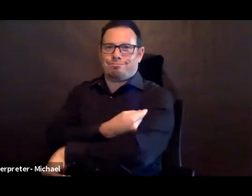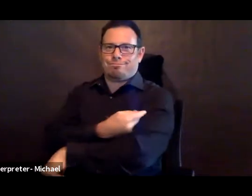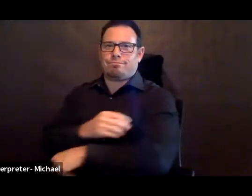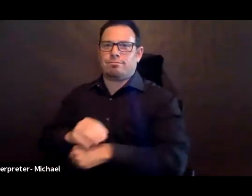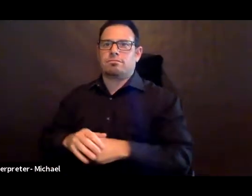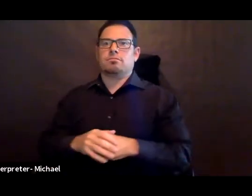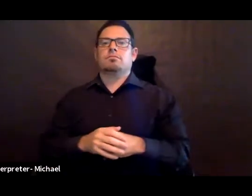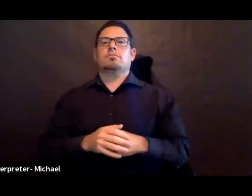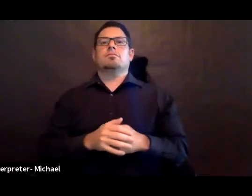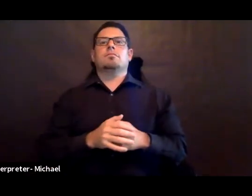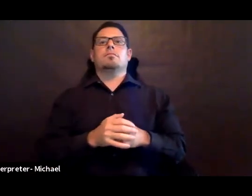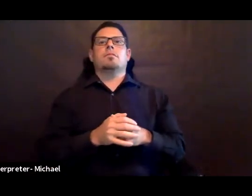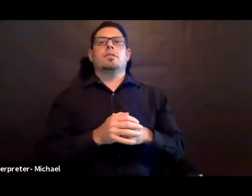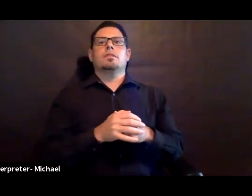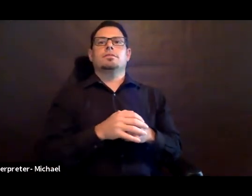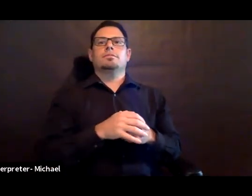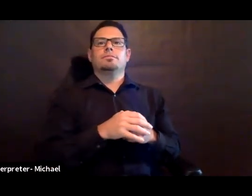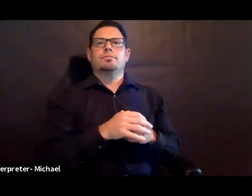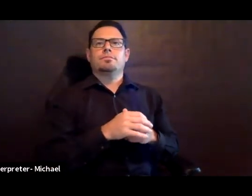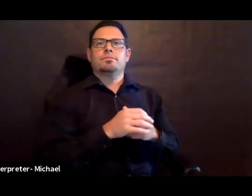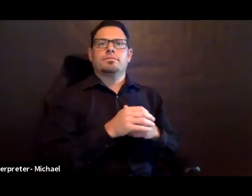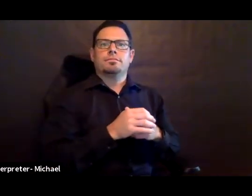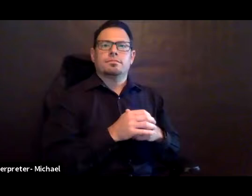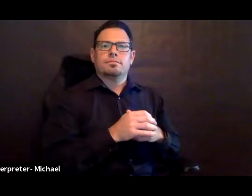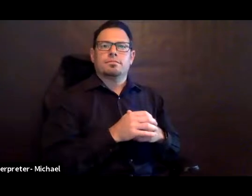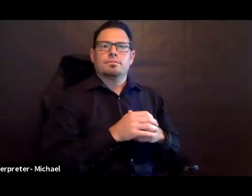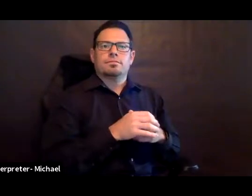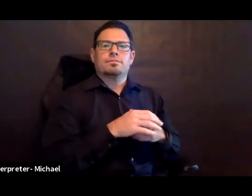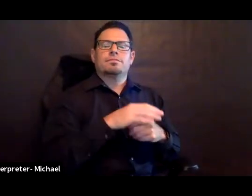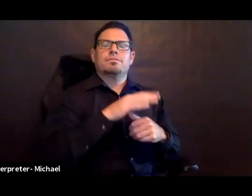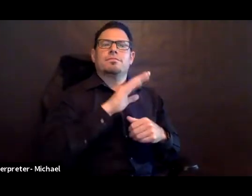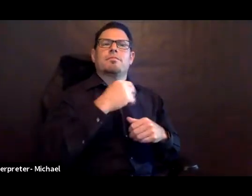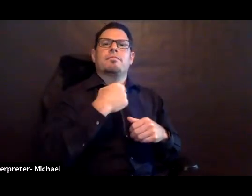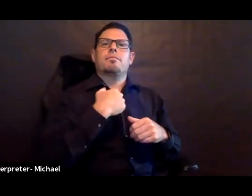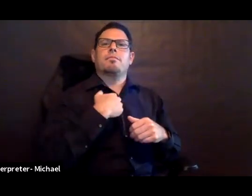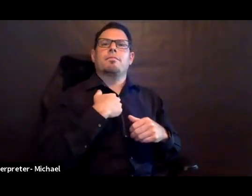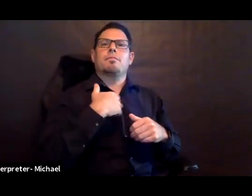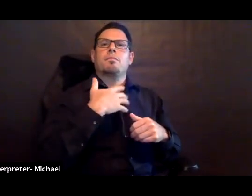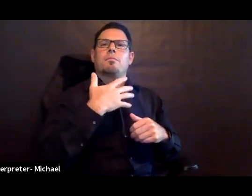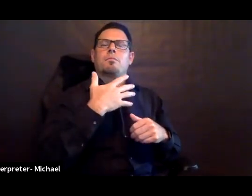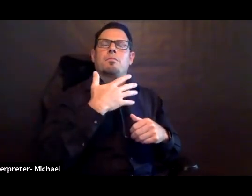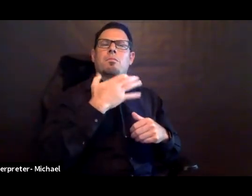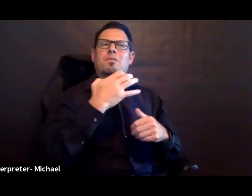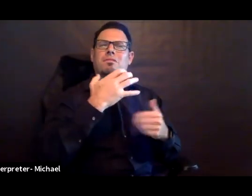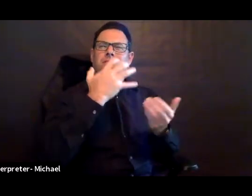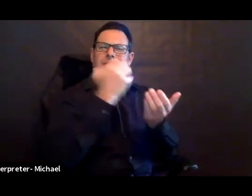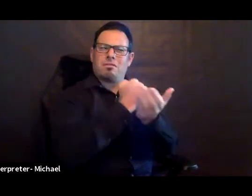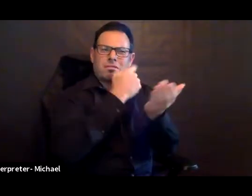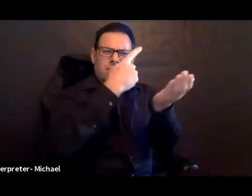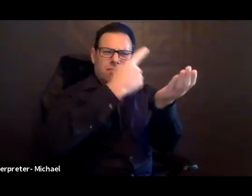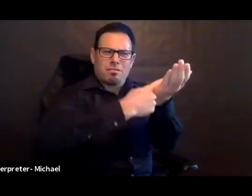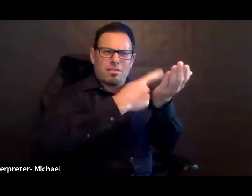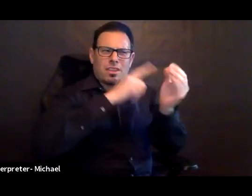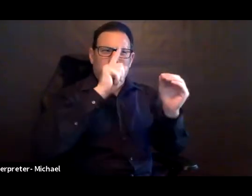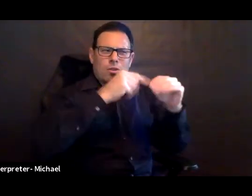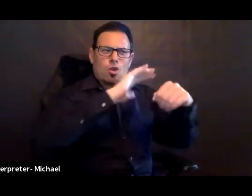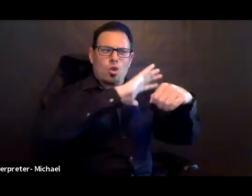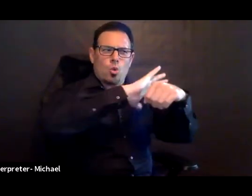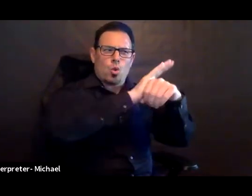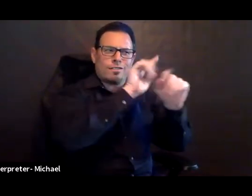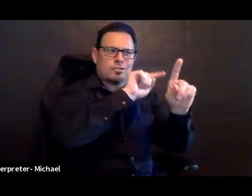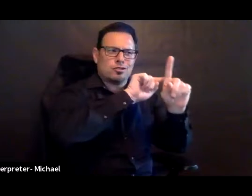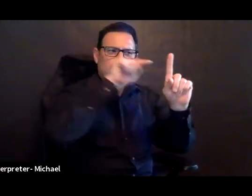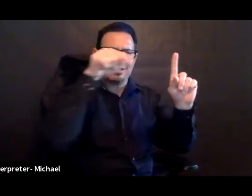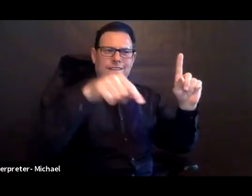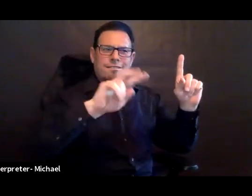follow-up question about the Delta variant and why it's spreading. I mean, we still have more cases of the Brazilian variant numerically, but it seems to be all